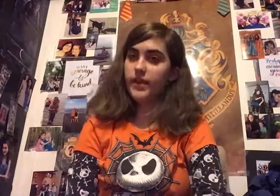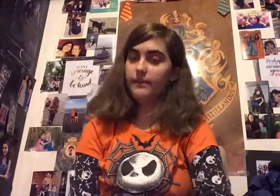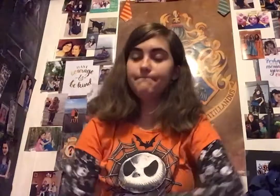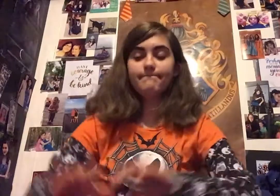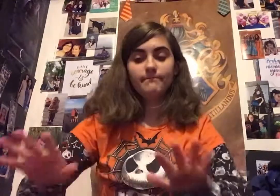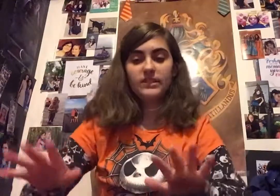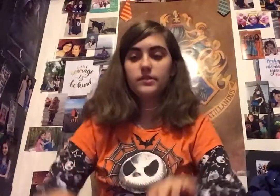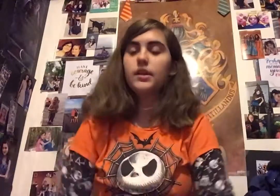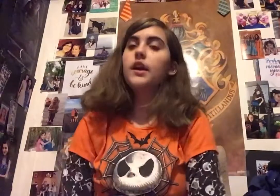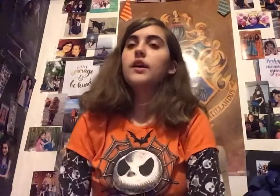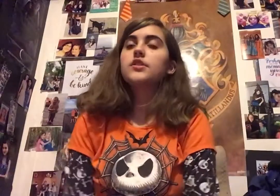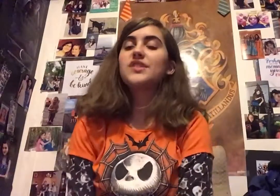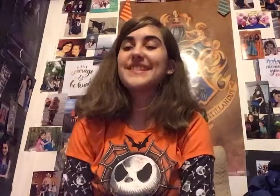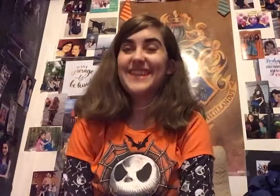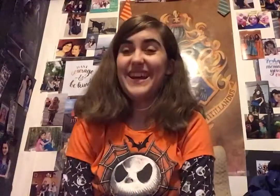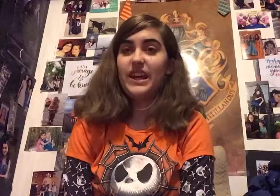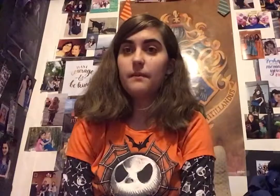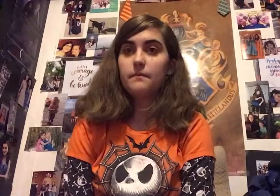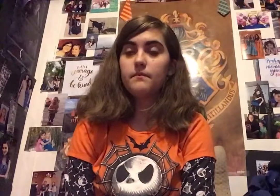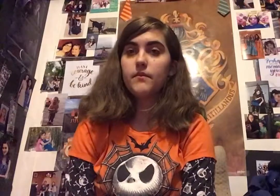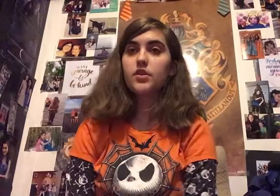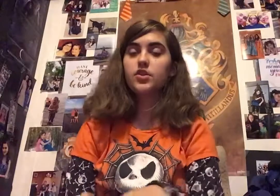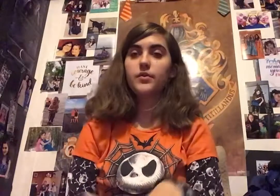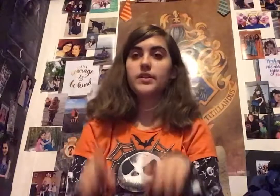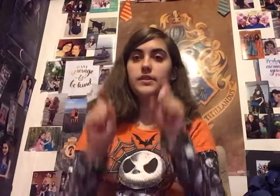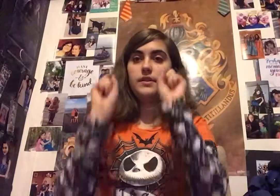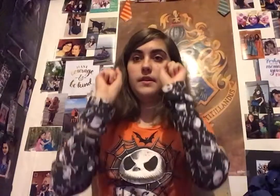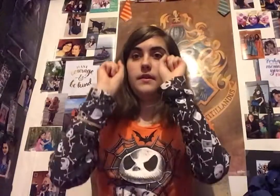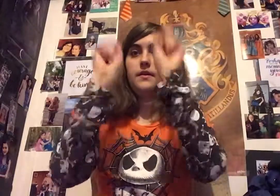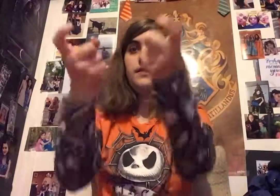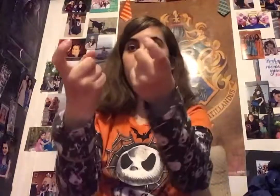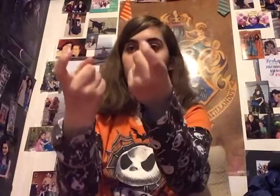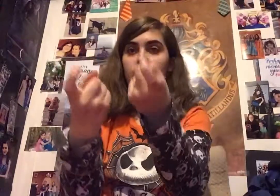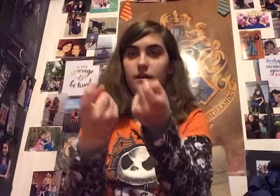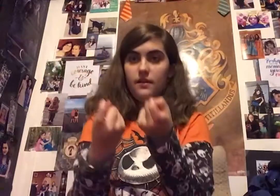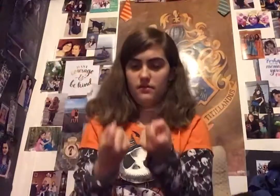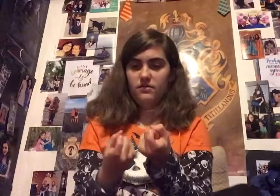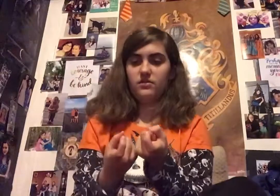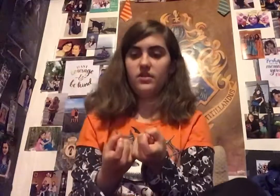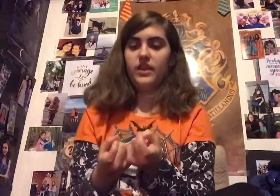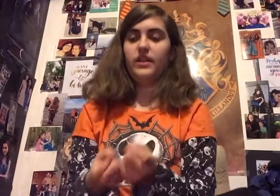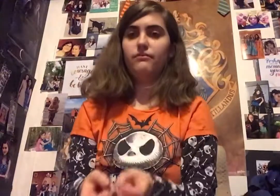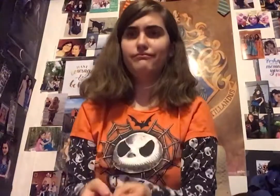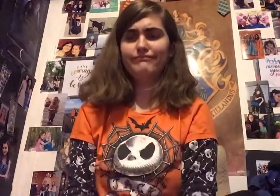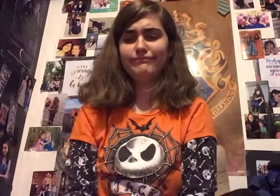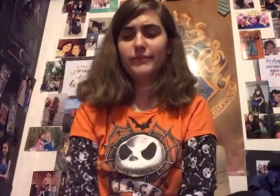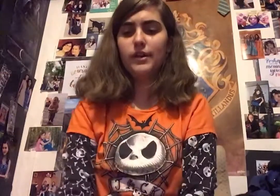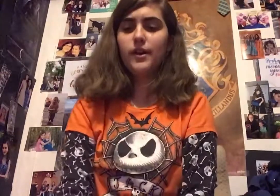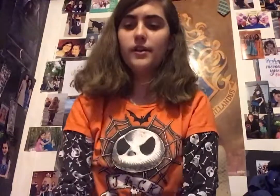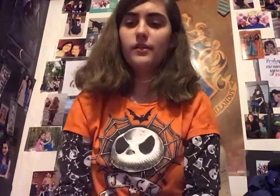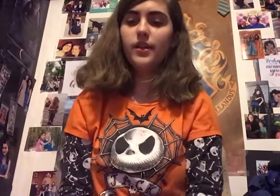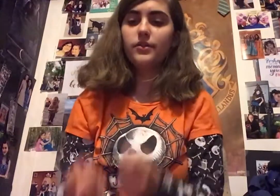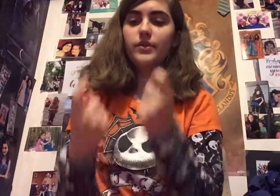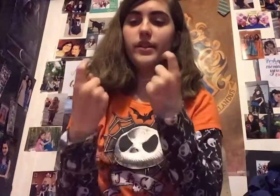again. Sleigh. So it's, like, sleigh. Oh, that looks